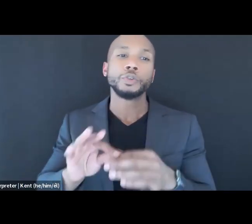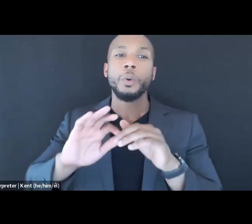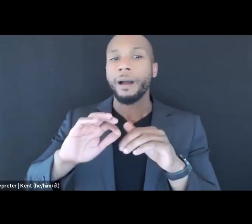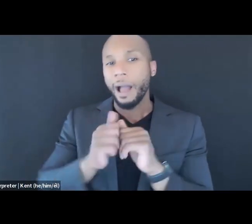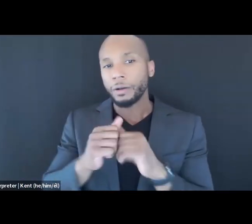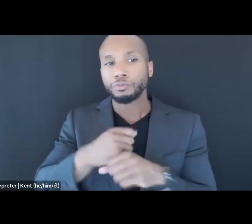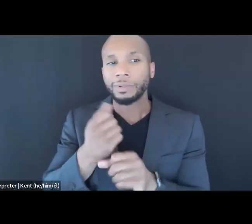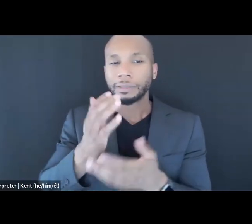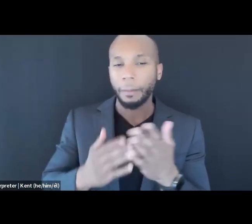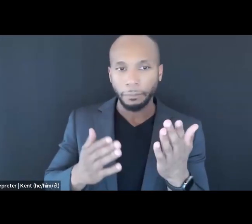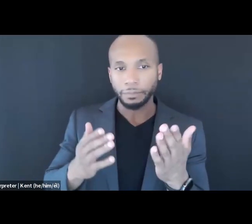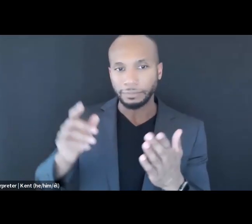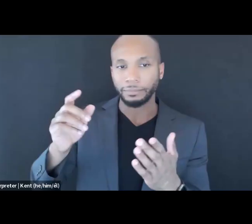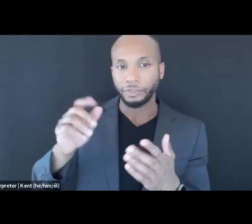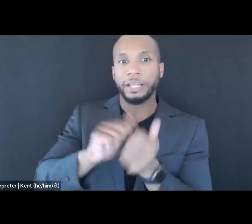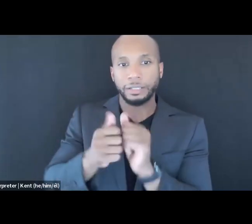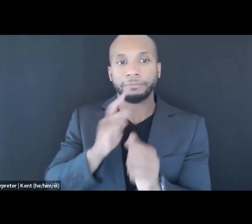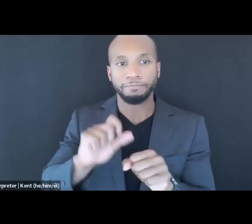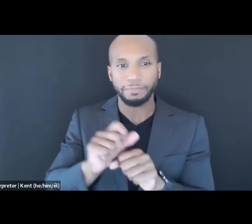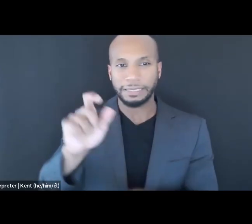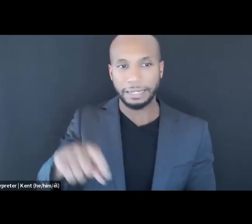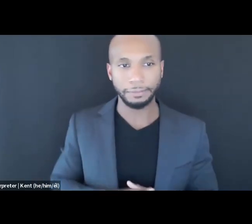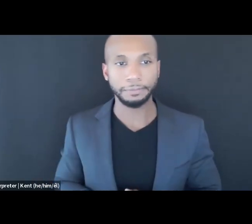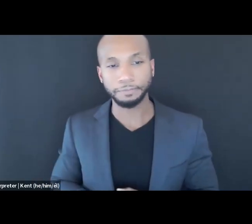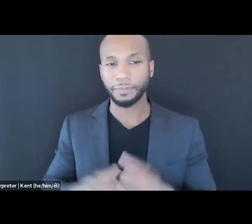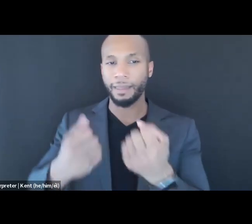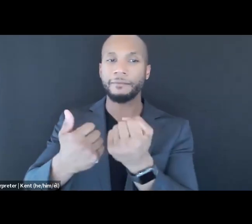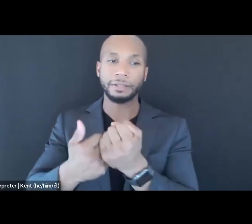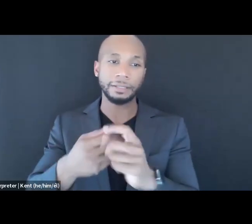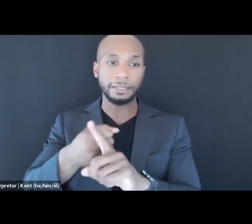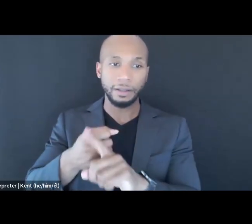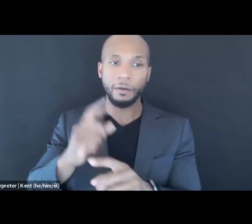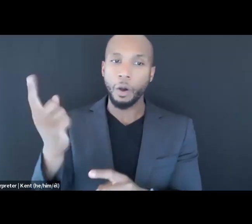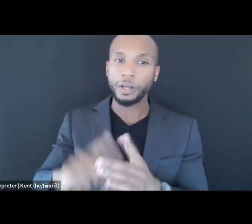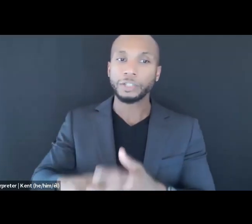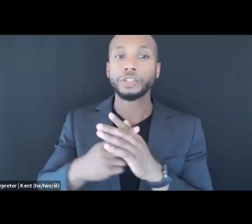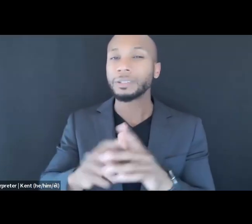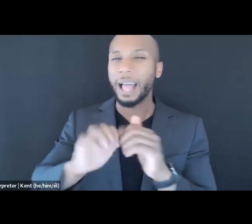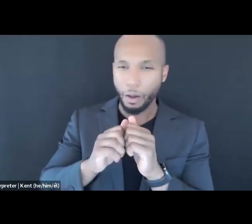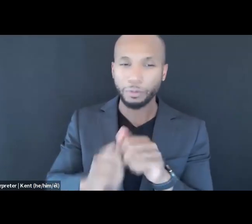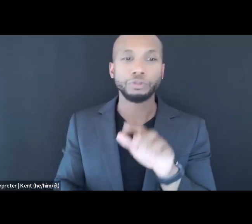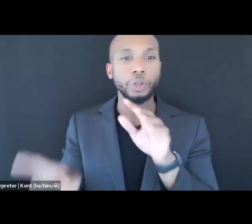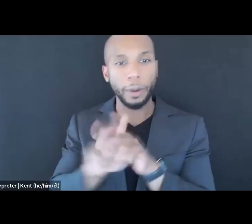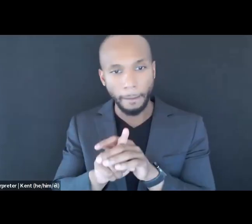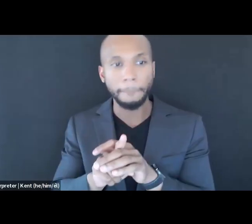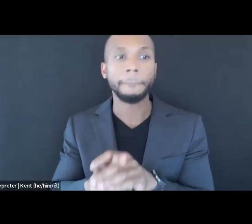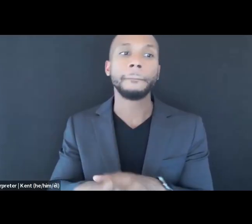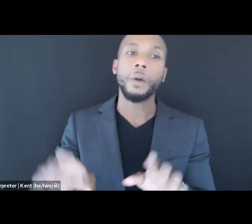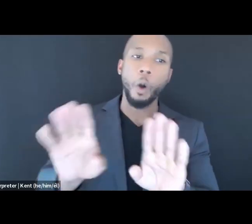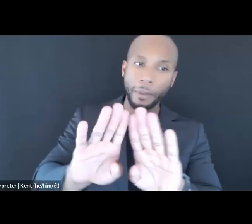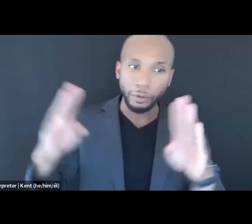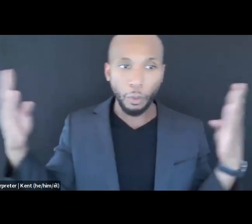some of the needed changes. Advocacy always begins by showing up, opening some